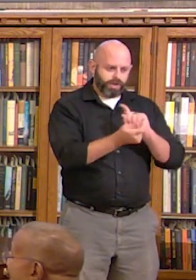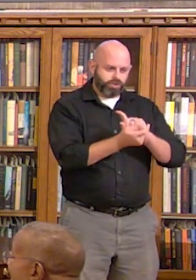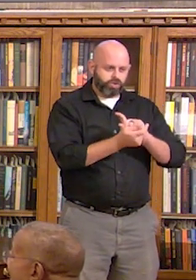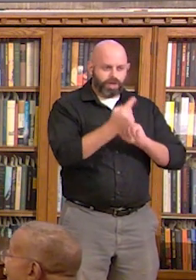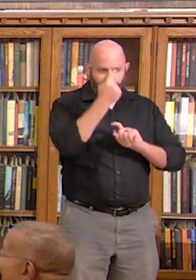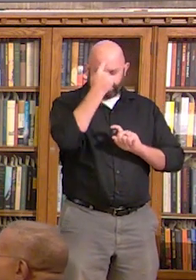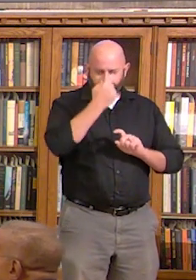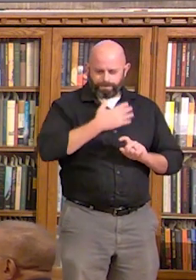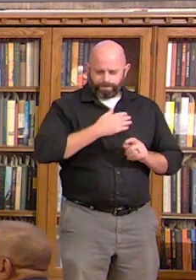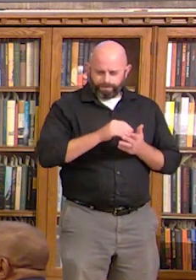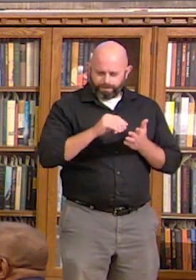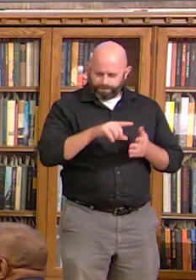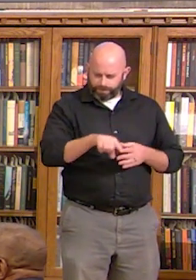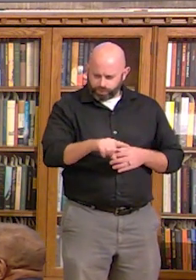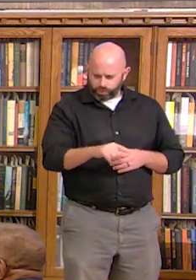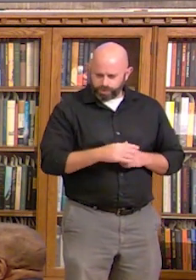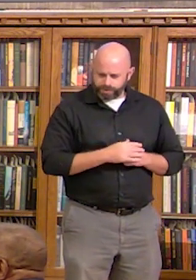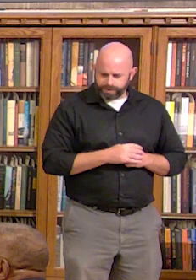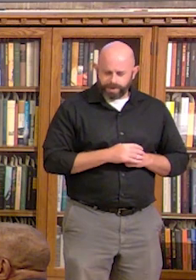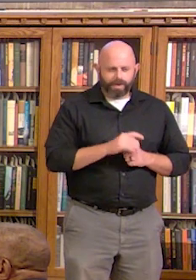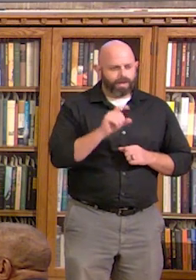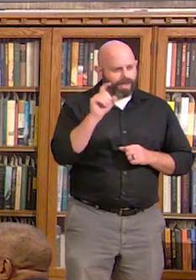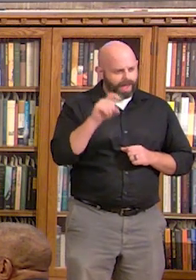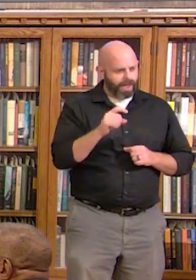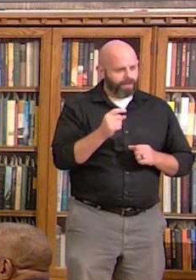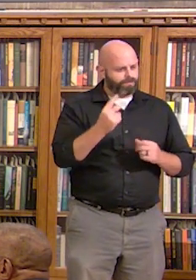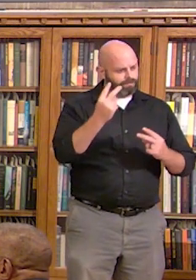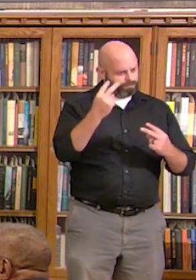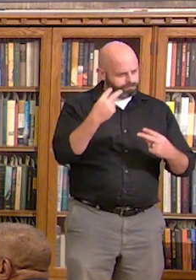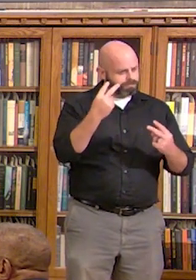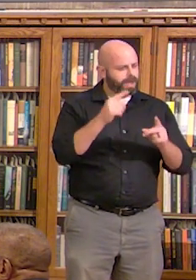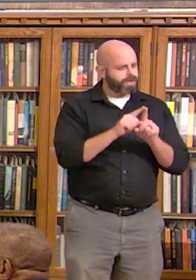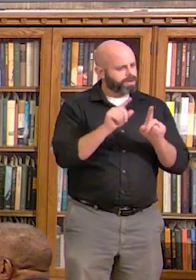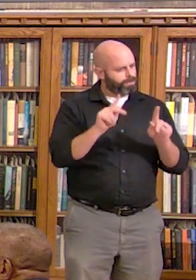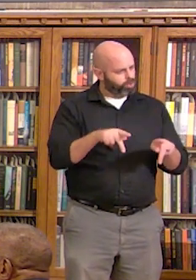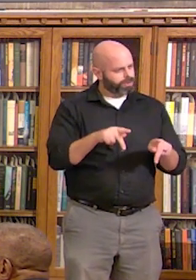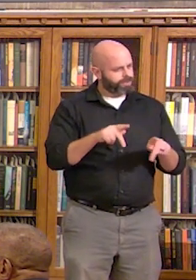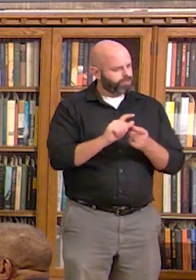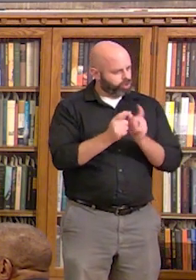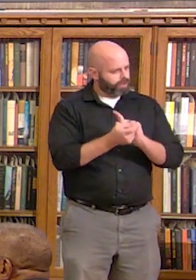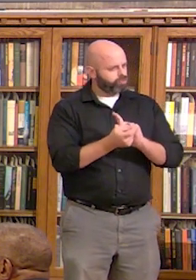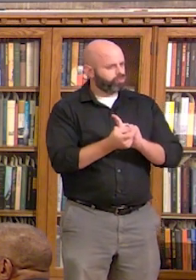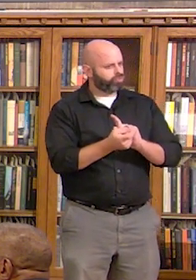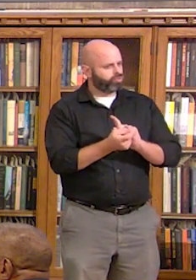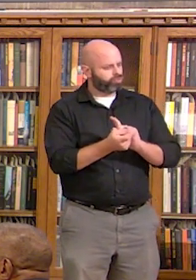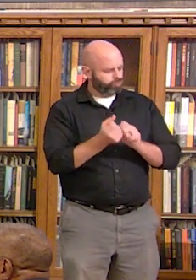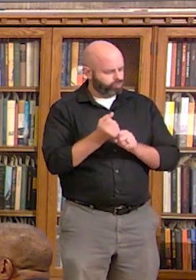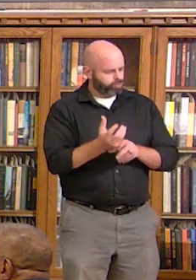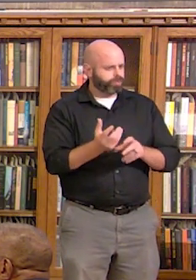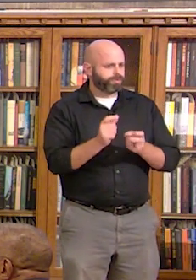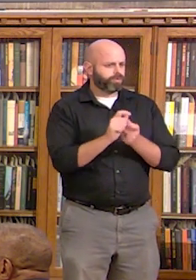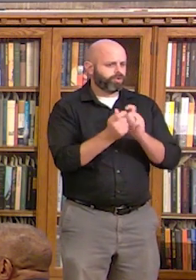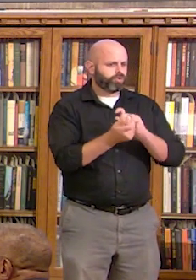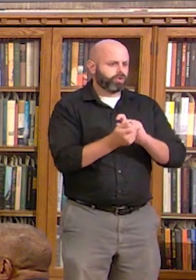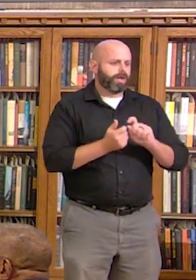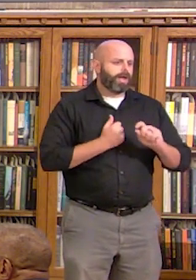my students have to see me as as an agent of change in my work work as well my I I teach history my